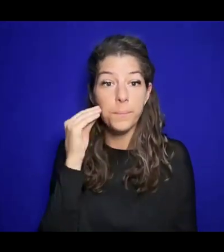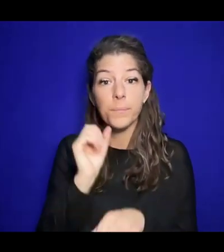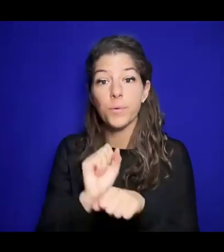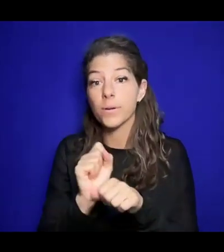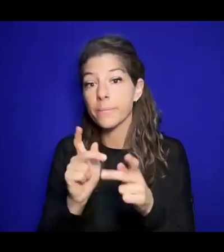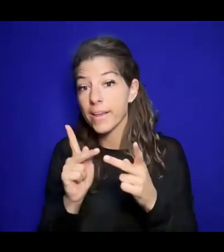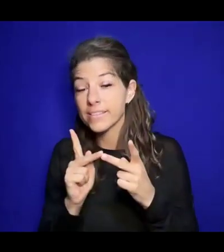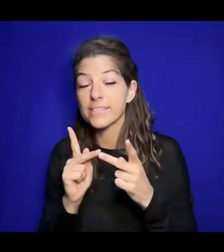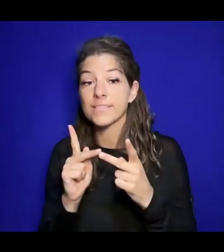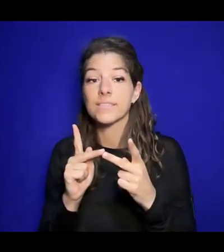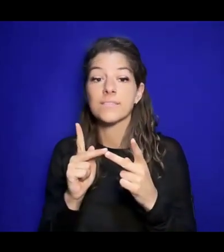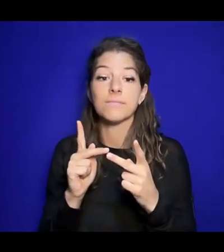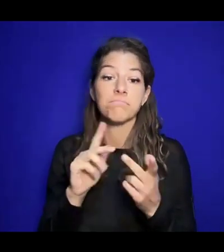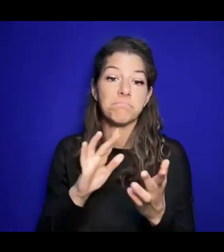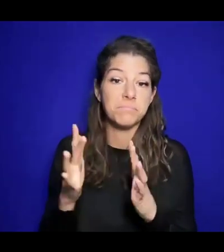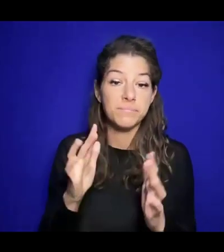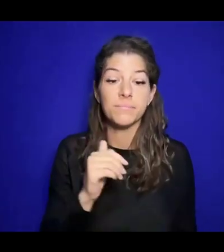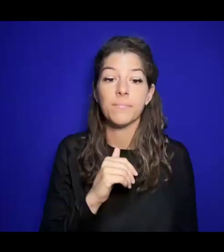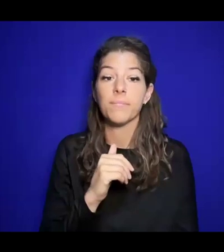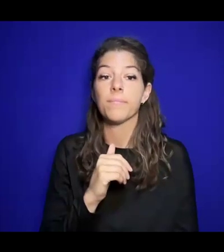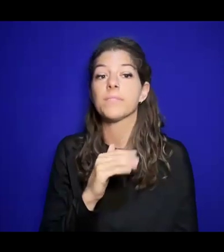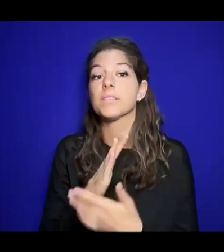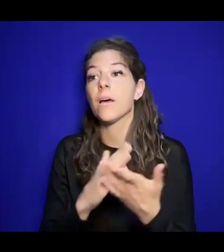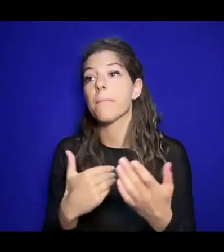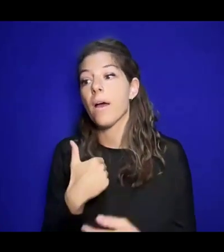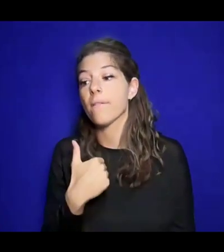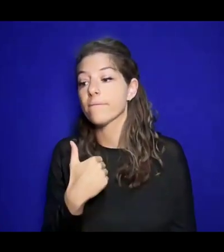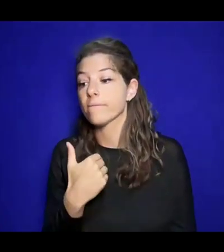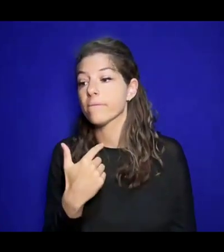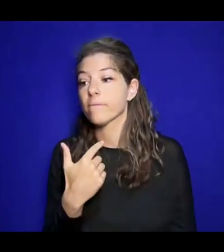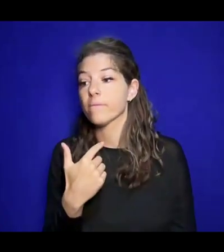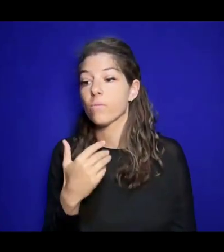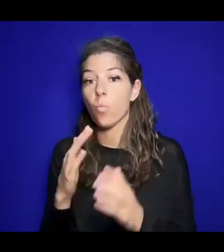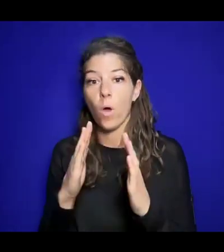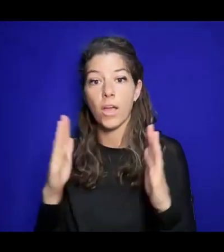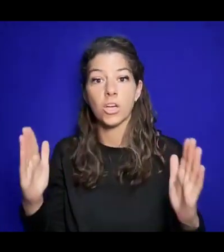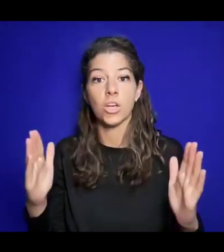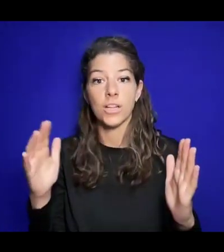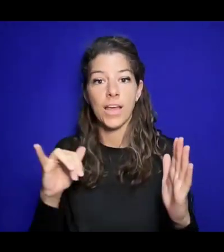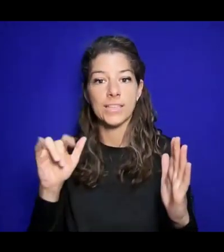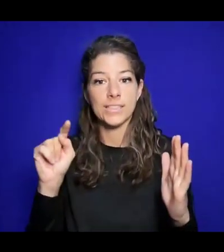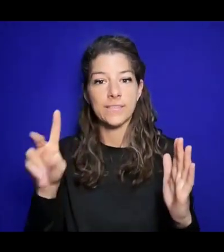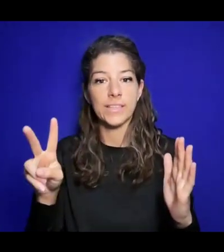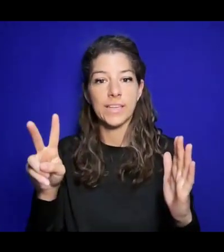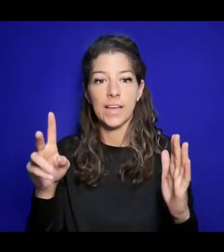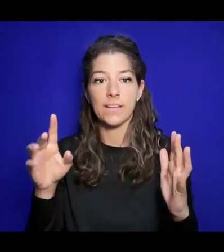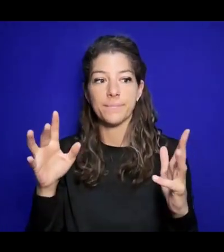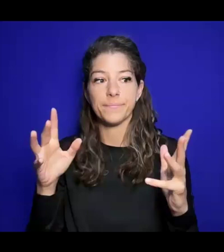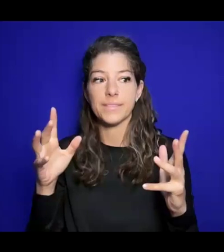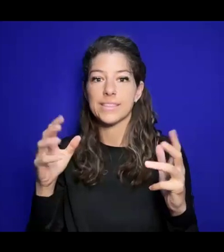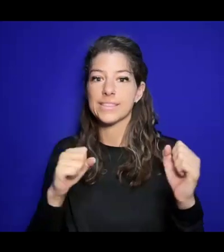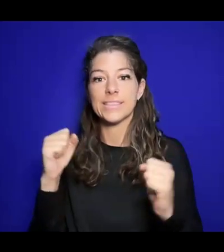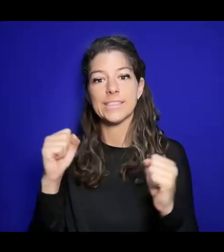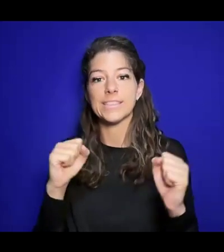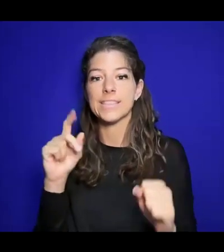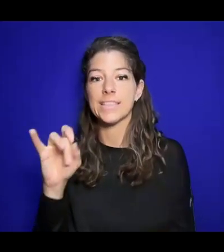workplace in your standing frame. Some have a glider like you see on TV, like a skier, those glides that go